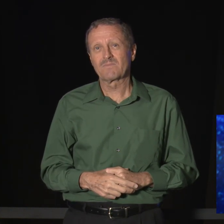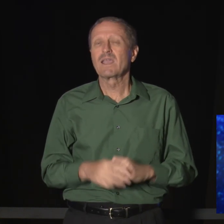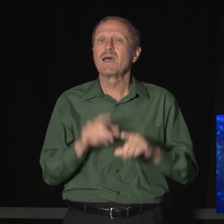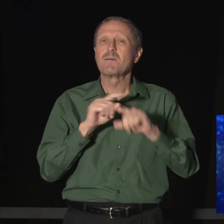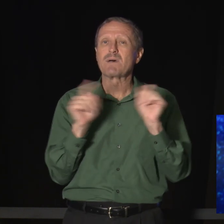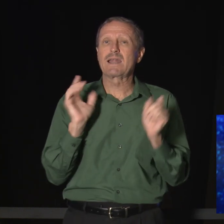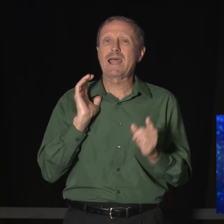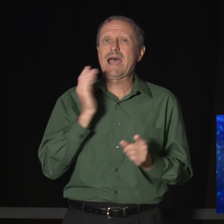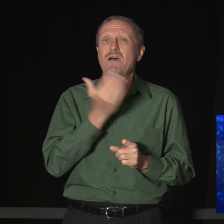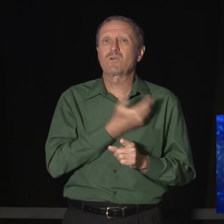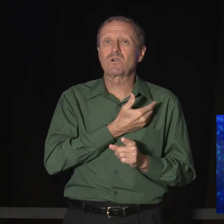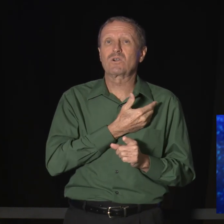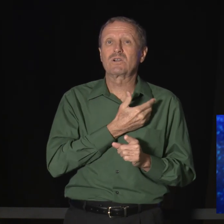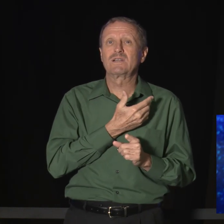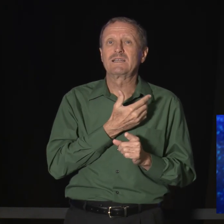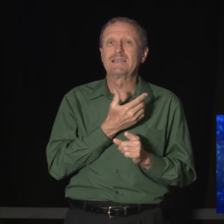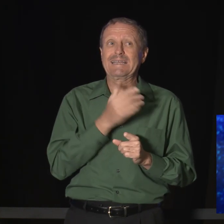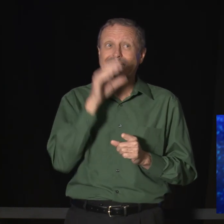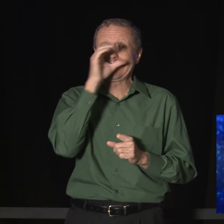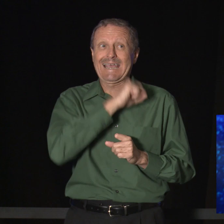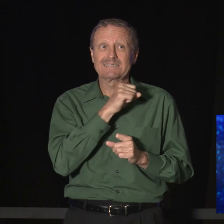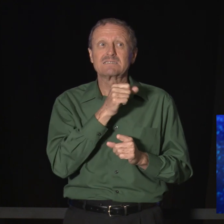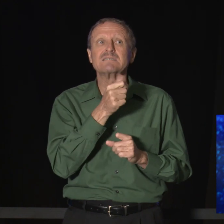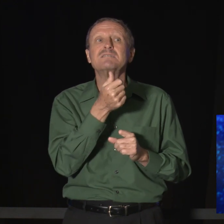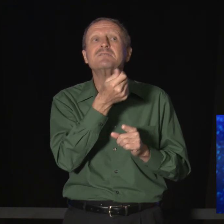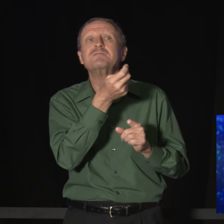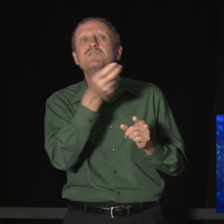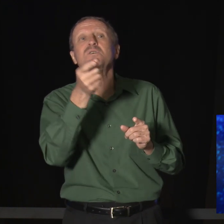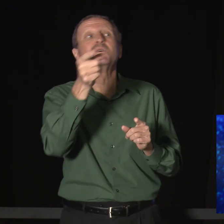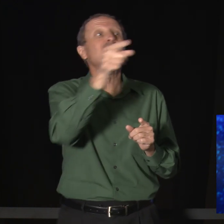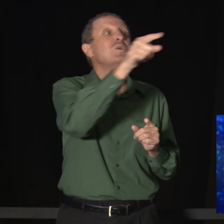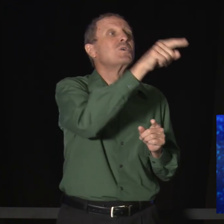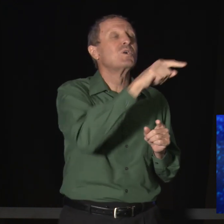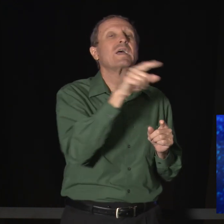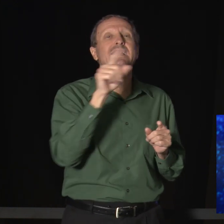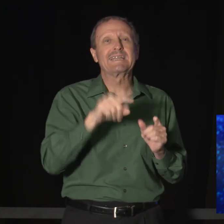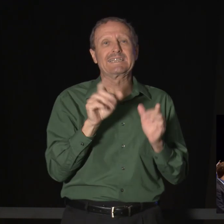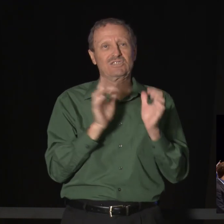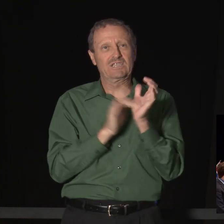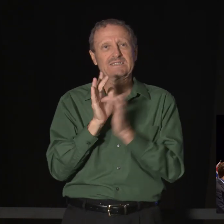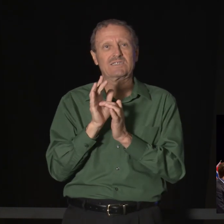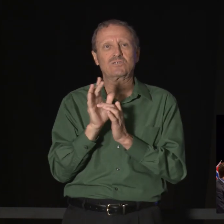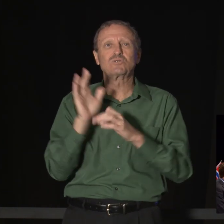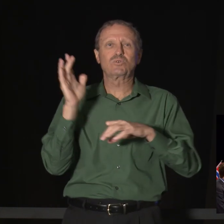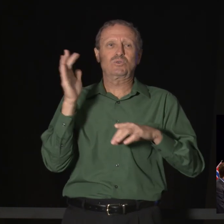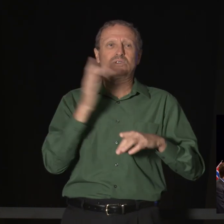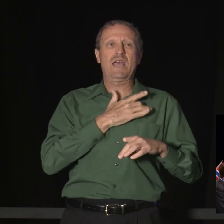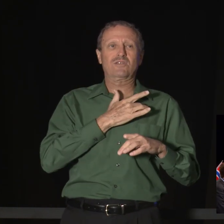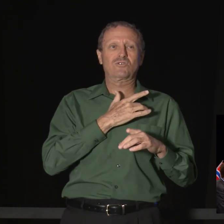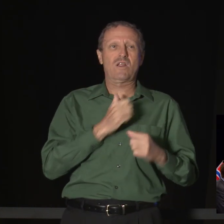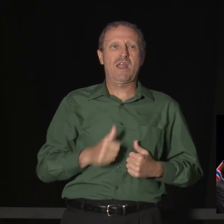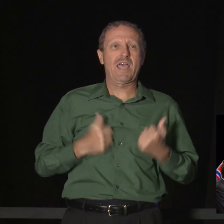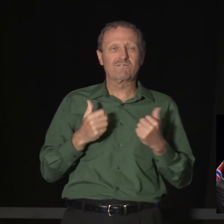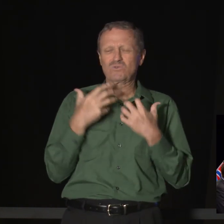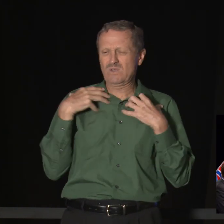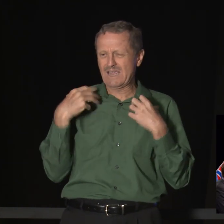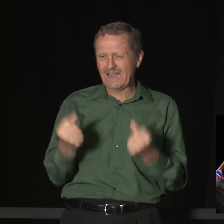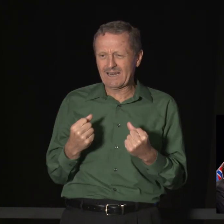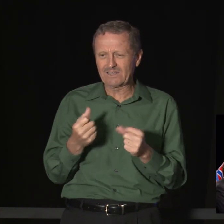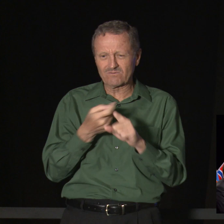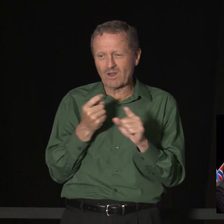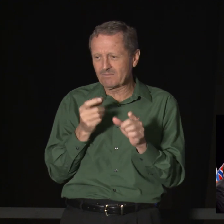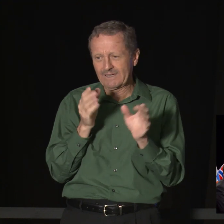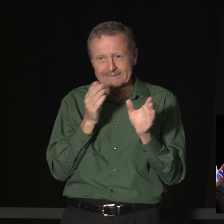But our guess is that there's a few of us here today that need Jesus to touch our lives, to heal us from